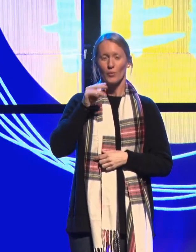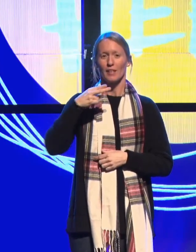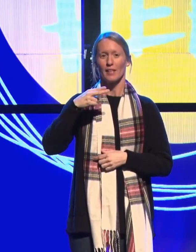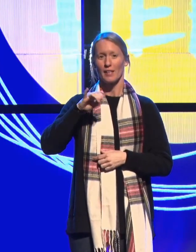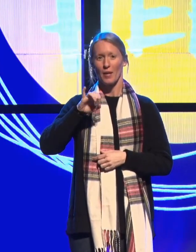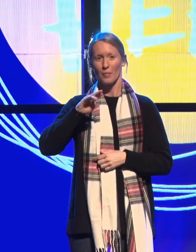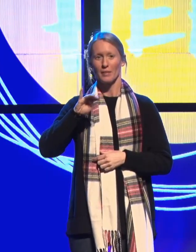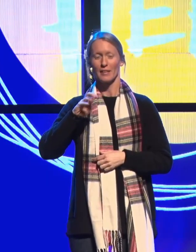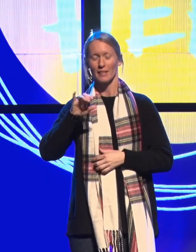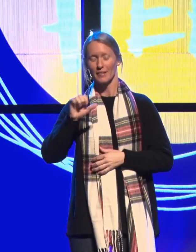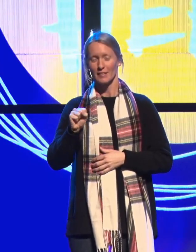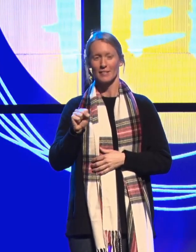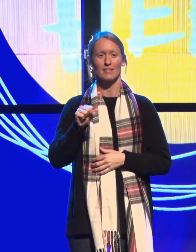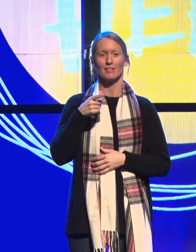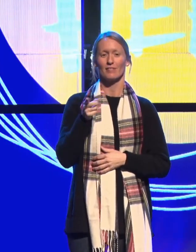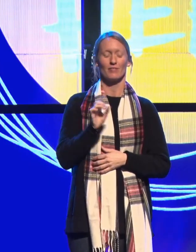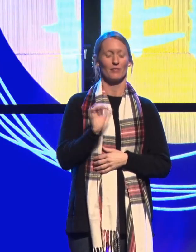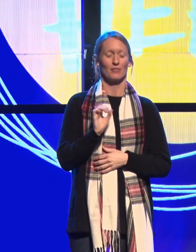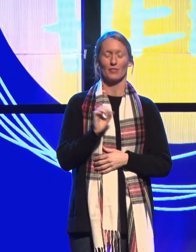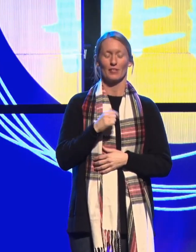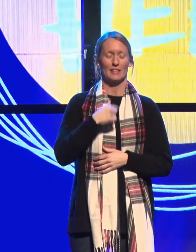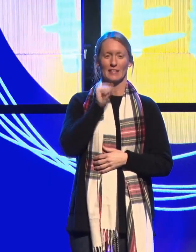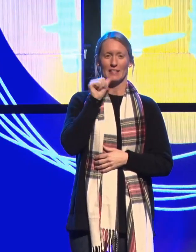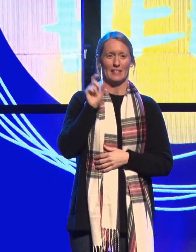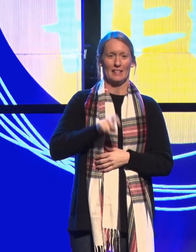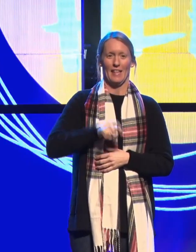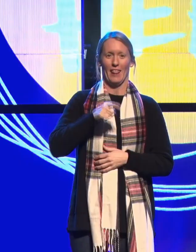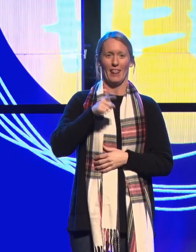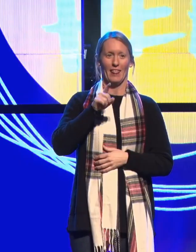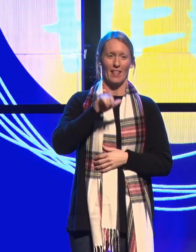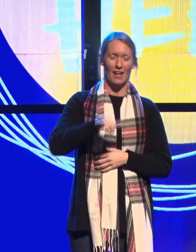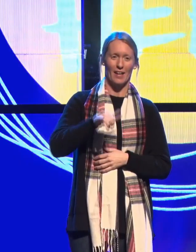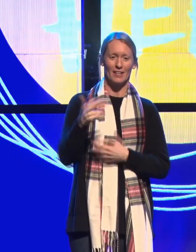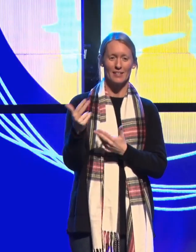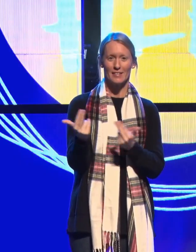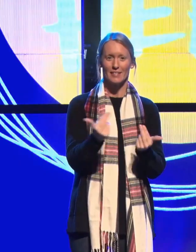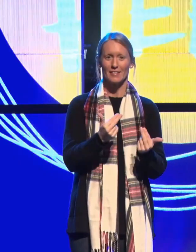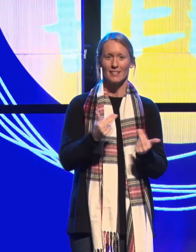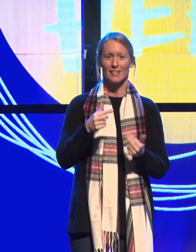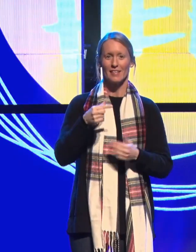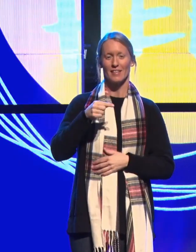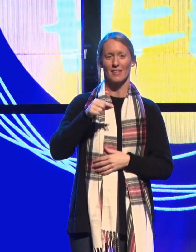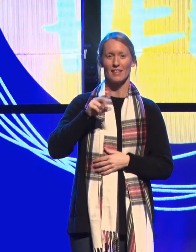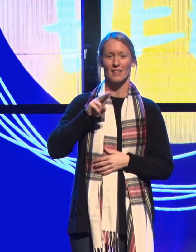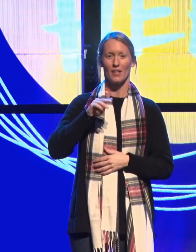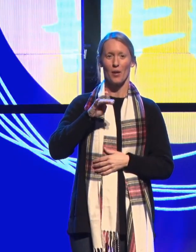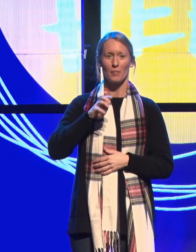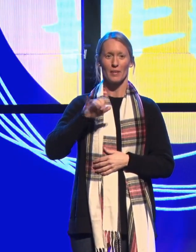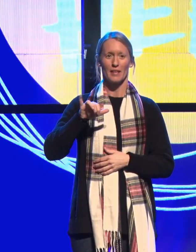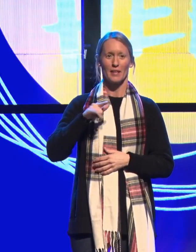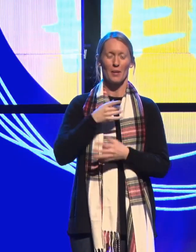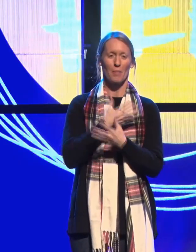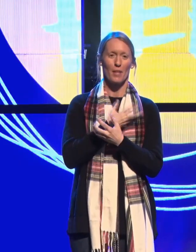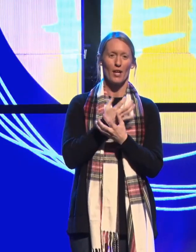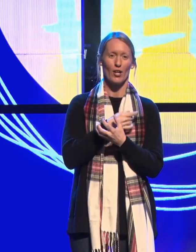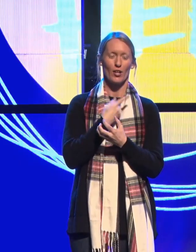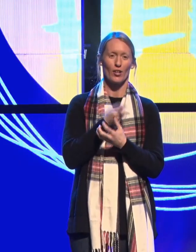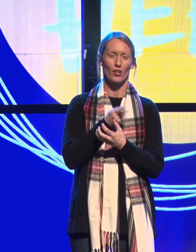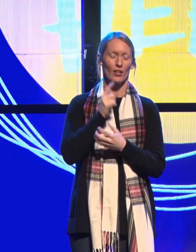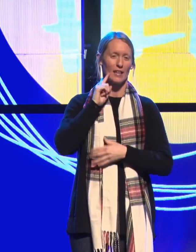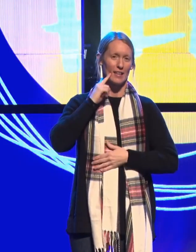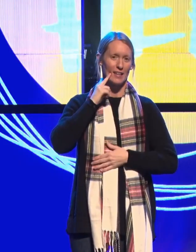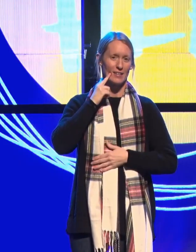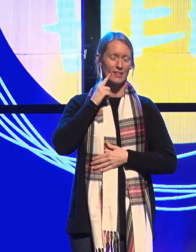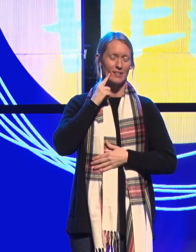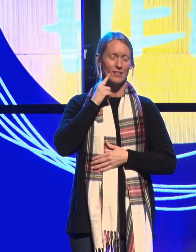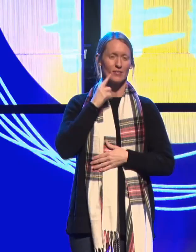it's probably not I shouldn't have said that. Gummy bears, Right, so there's a